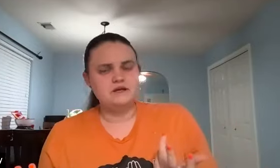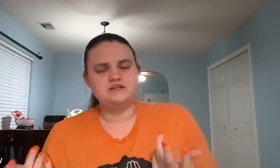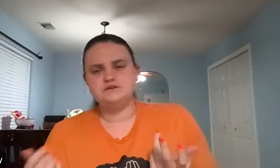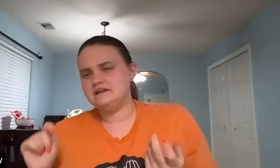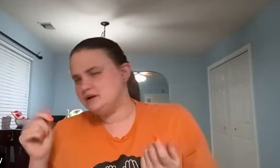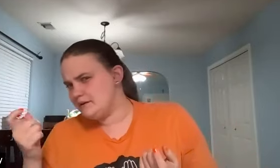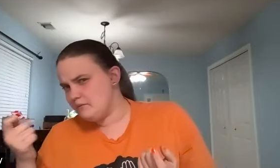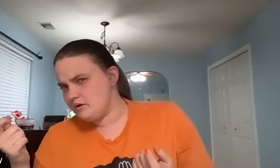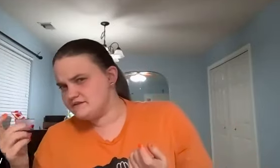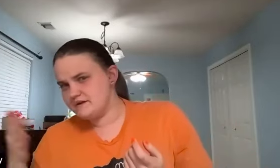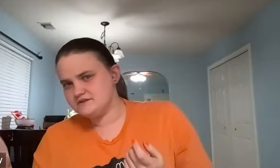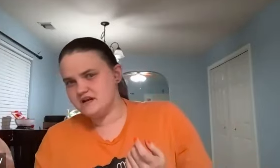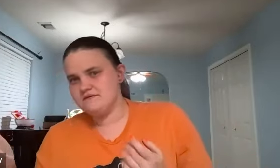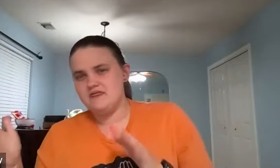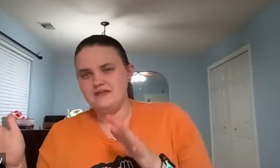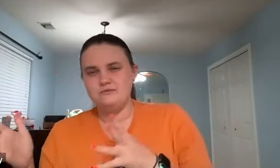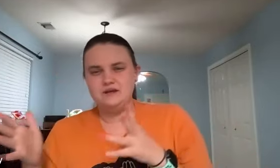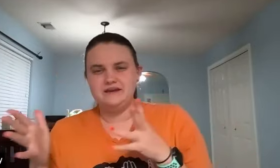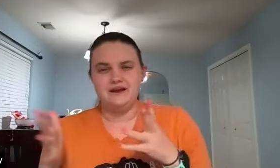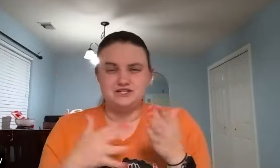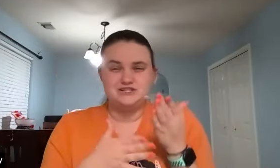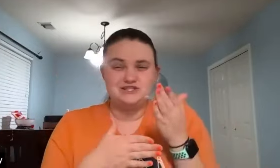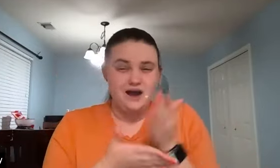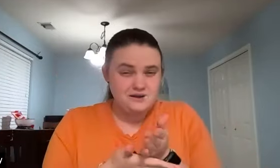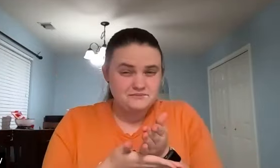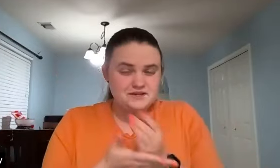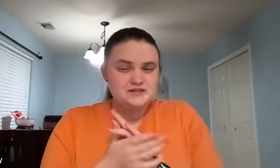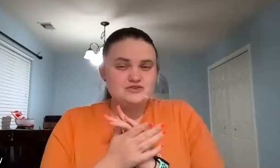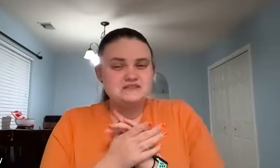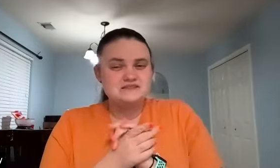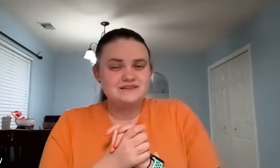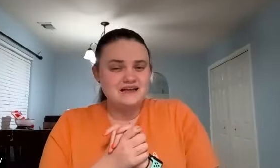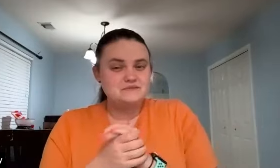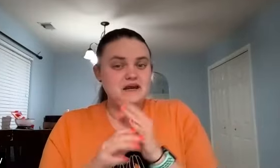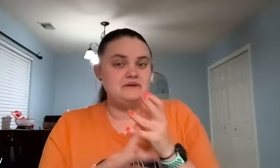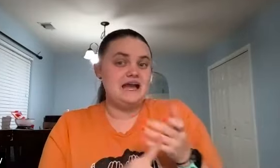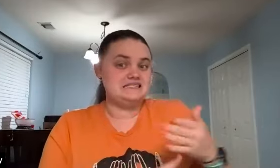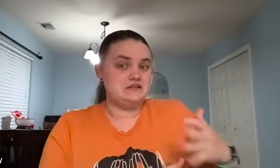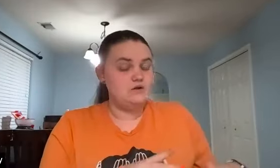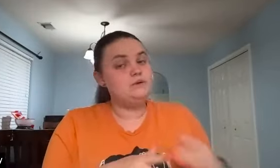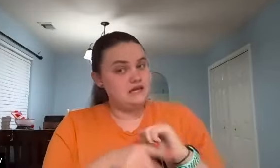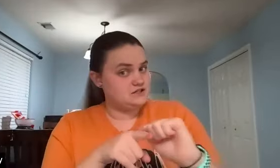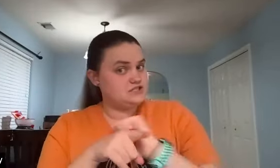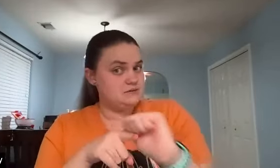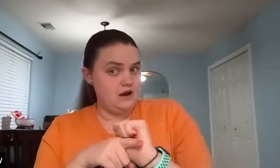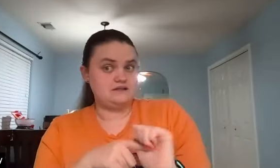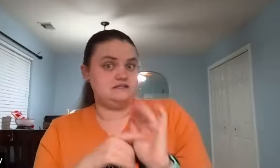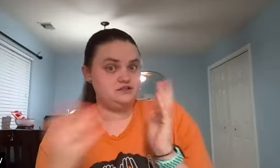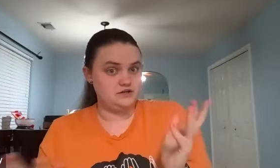can do a little bit more of some other stuff, and then we can kind of just stop. So this class may not be as long. We can just keep practicing too.